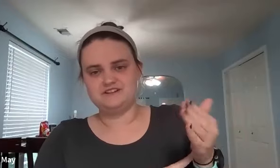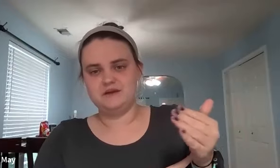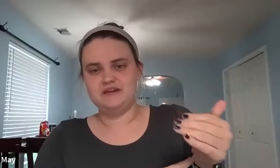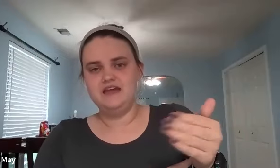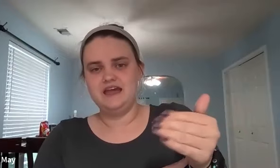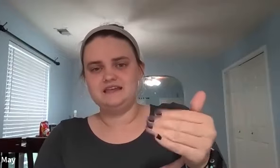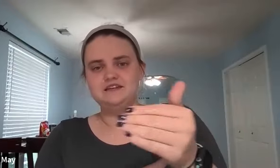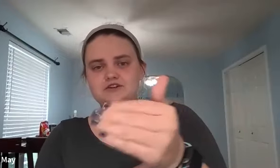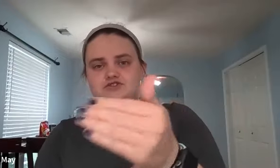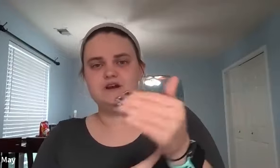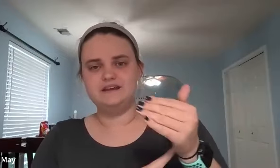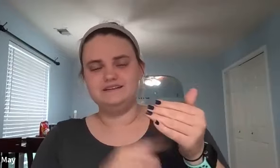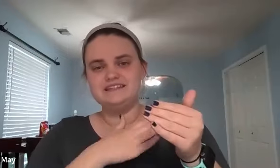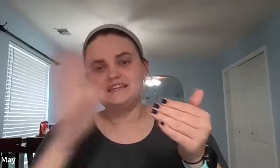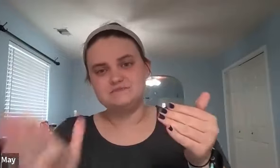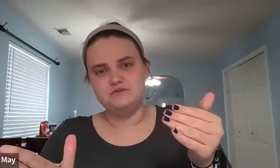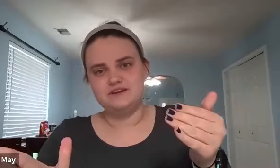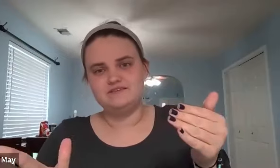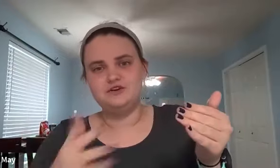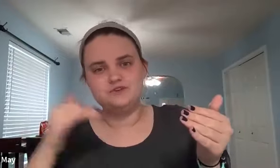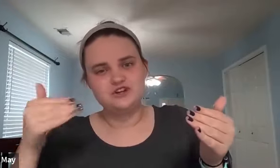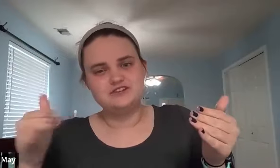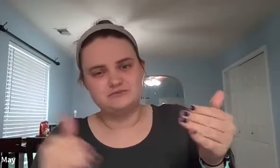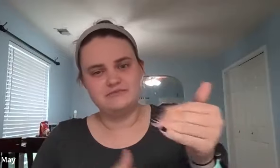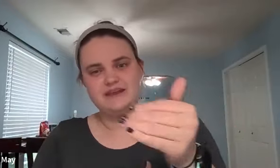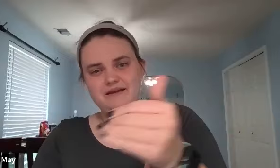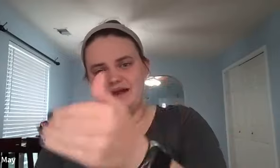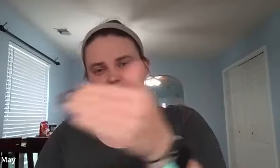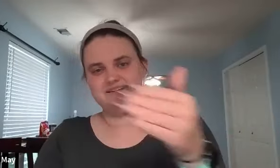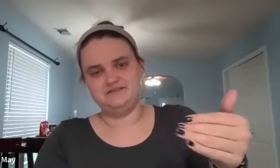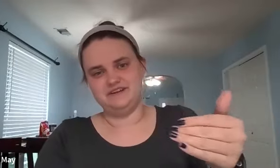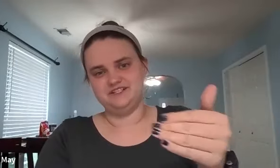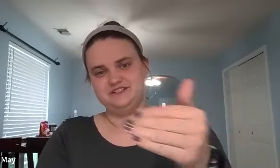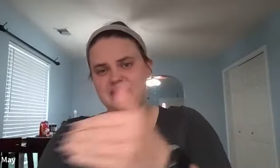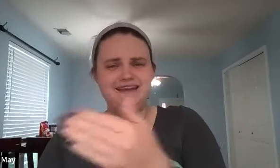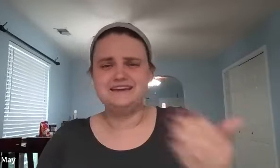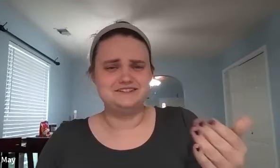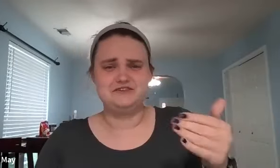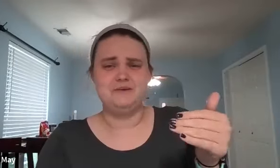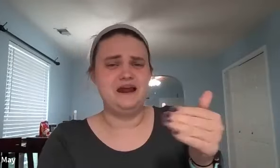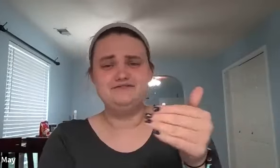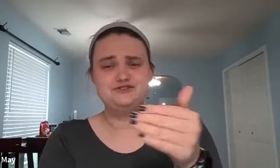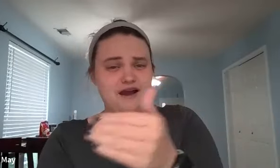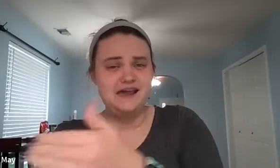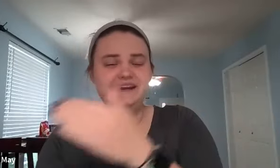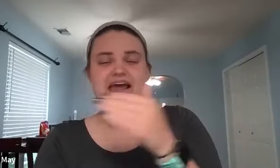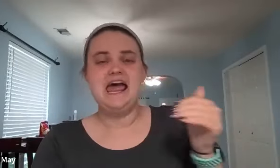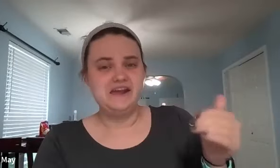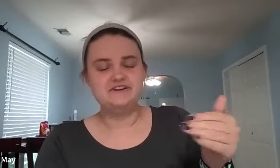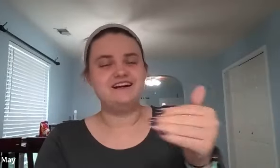describe it. It's like you're trying, it's like it's moving, like you're almost trying to act out a fish. I can't describe it. I've tried every class